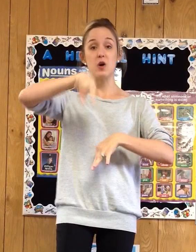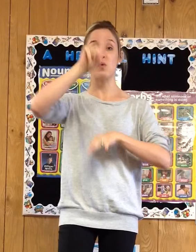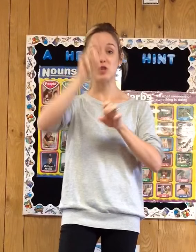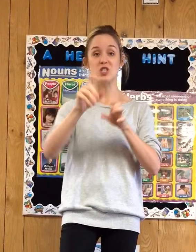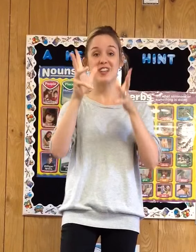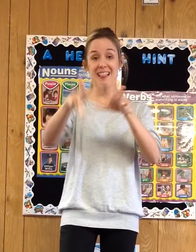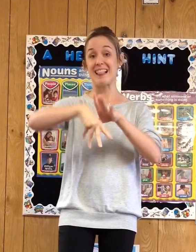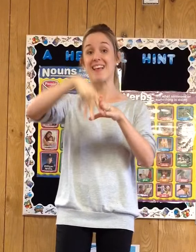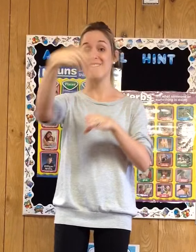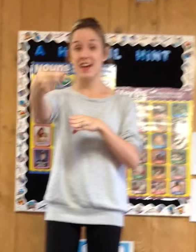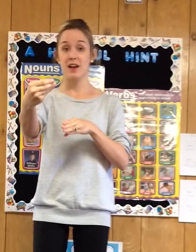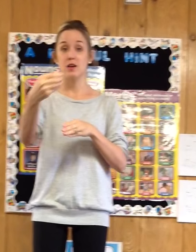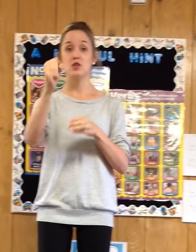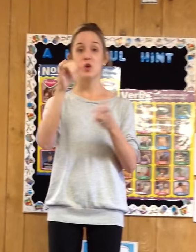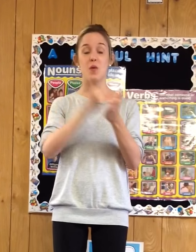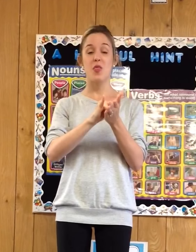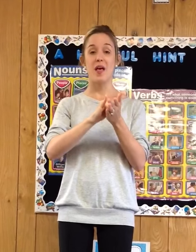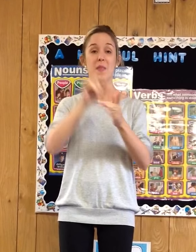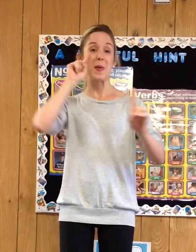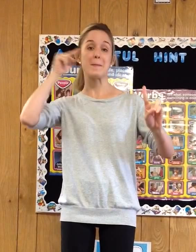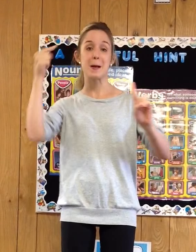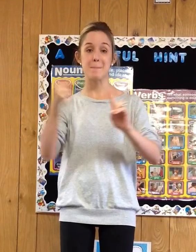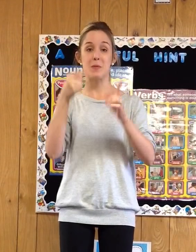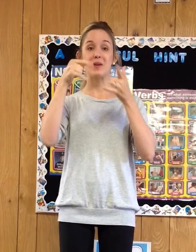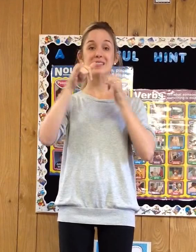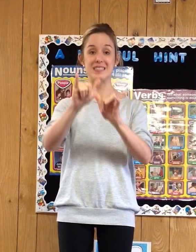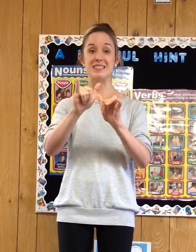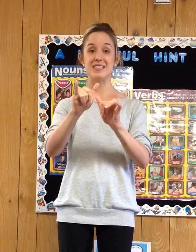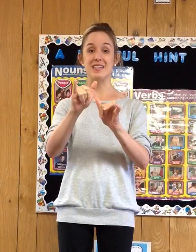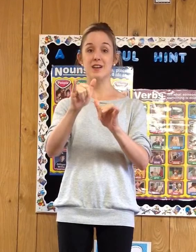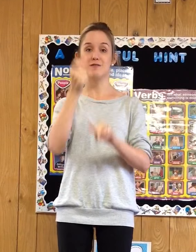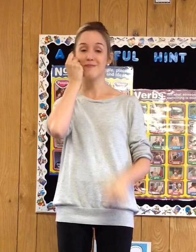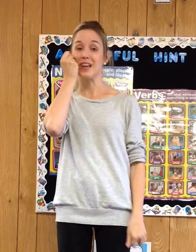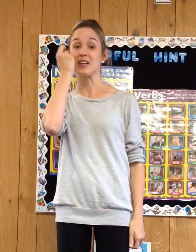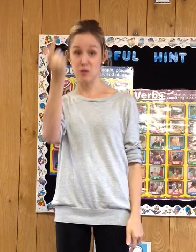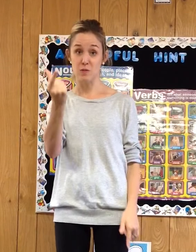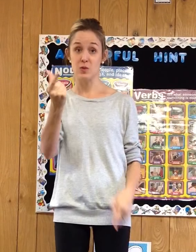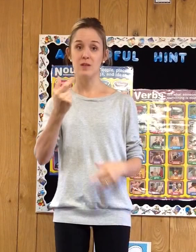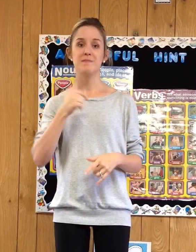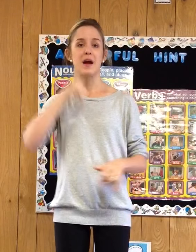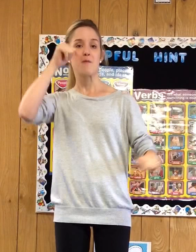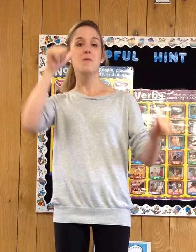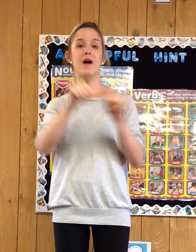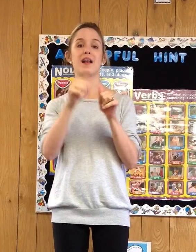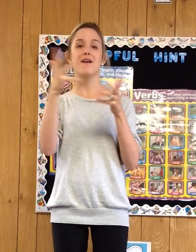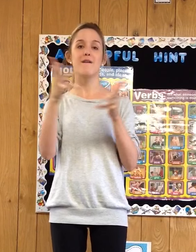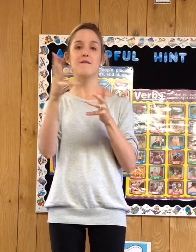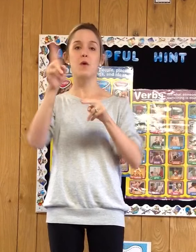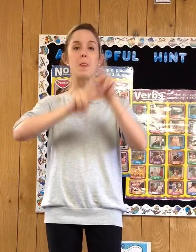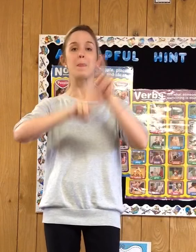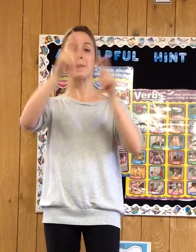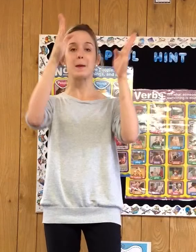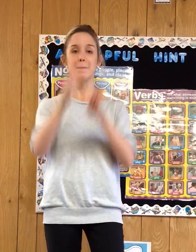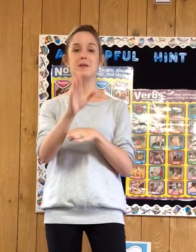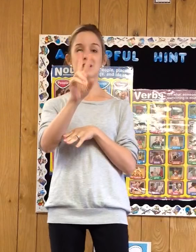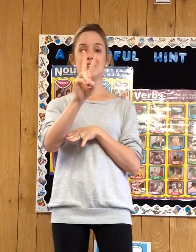out so that the main point still comes across. I'm reminded of what the architect Mies van der Rohe said, and